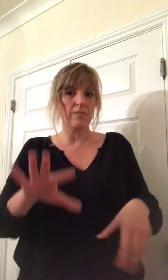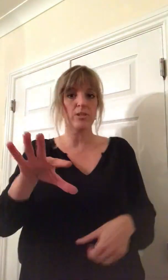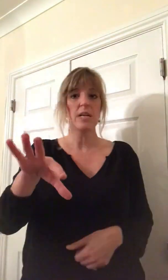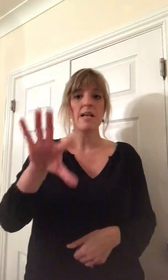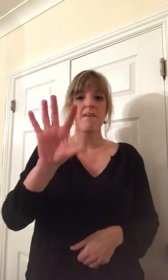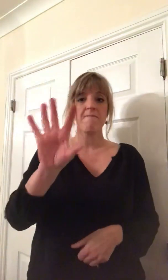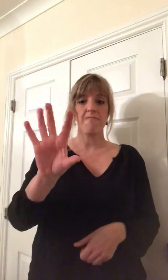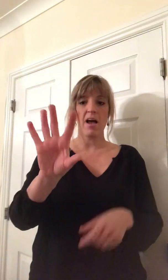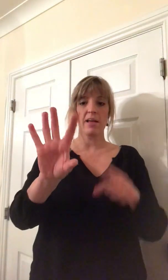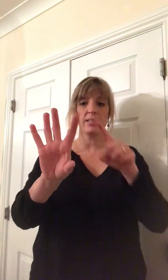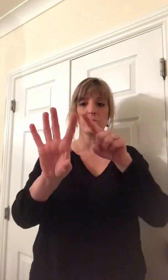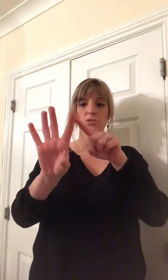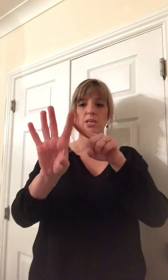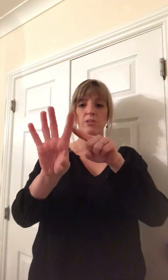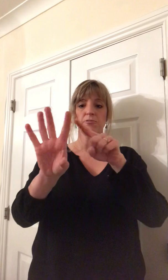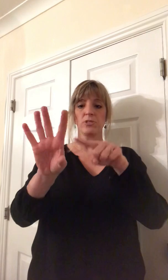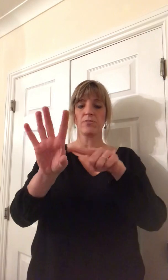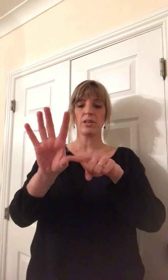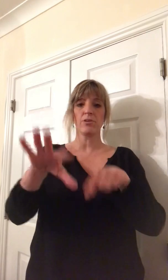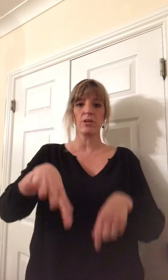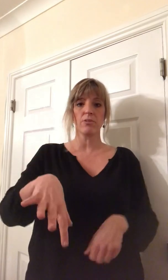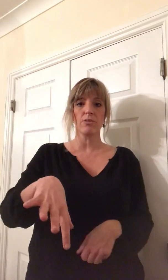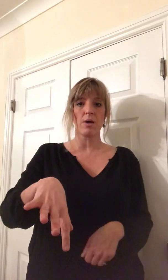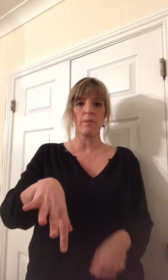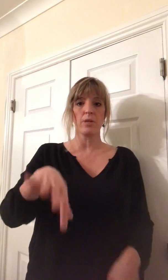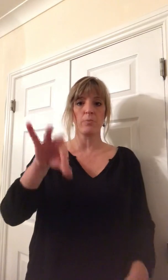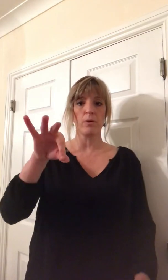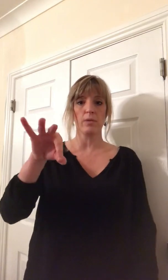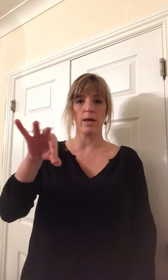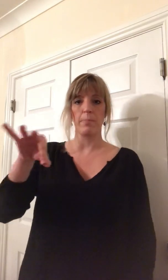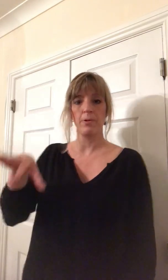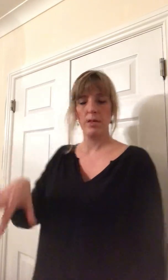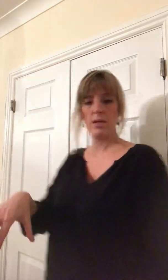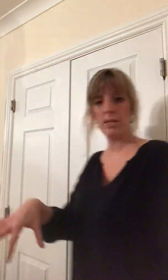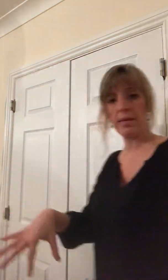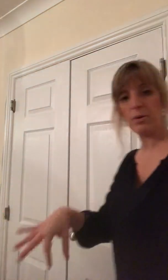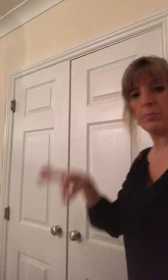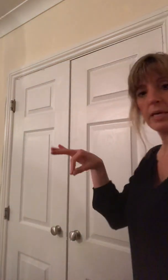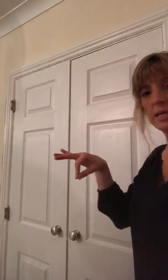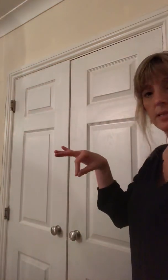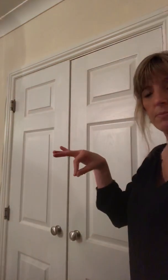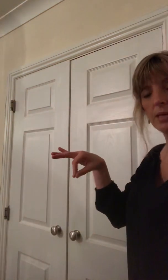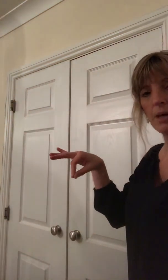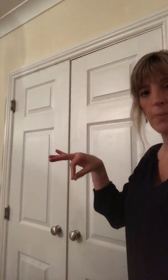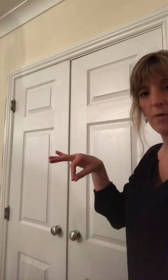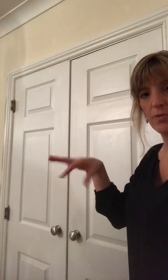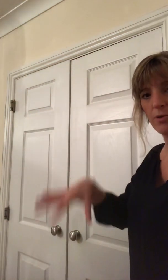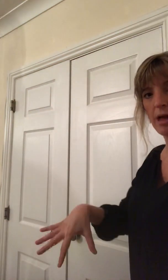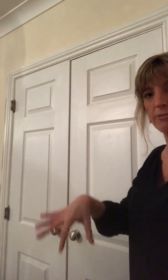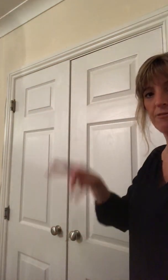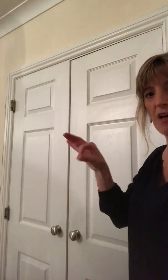whatever. Find is you take your first finger and your thumb and you pull it up like you're picking something up off the ground.